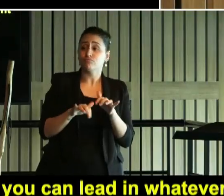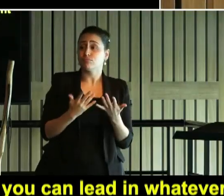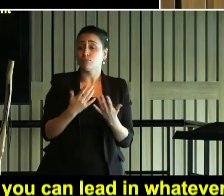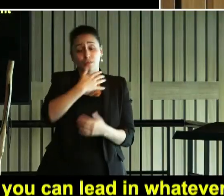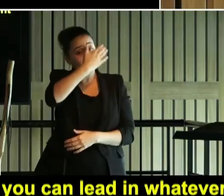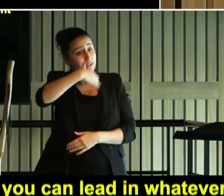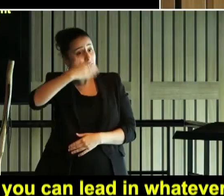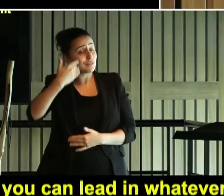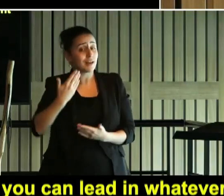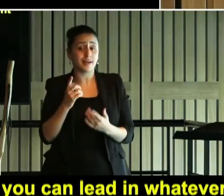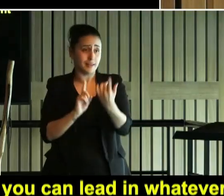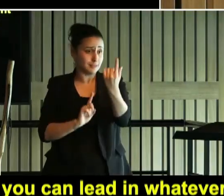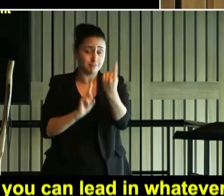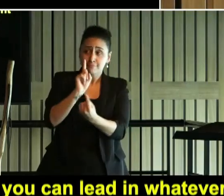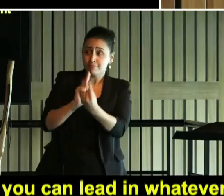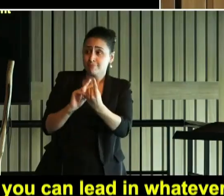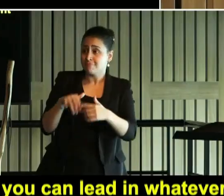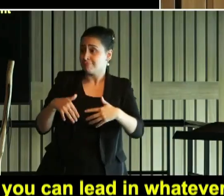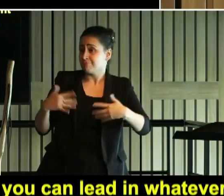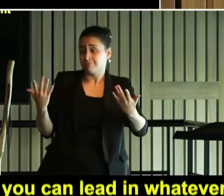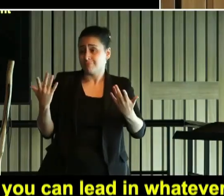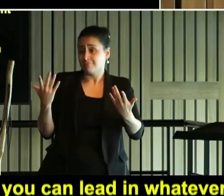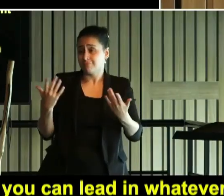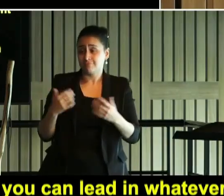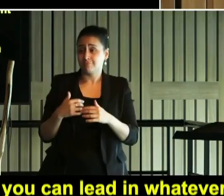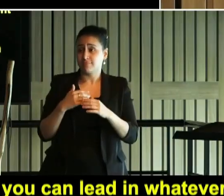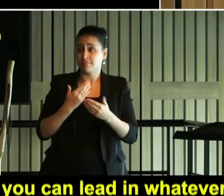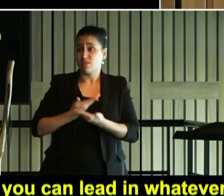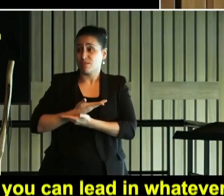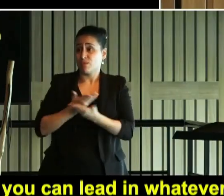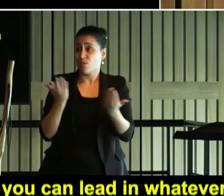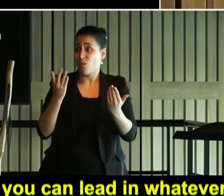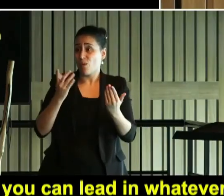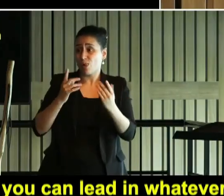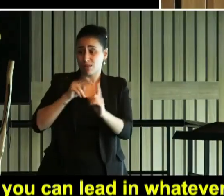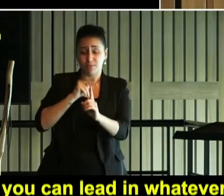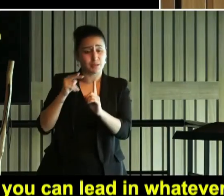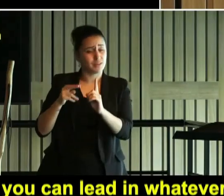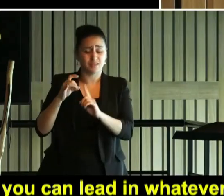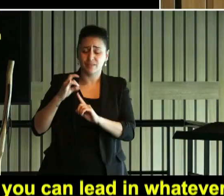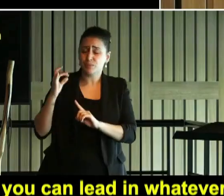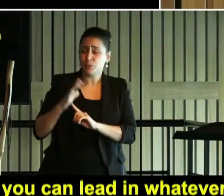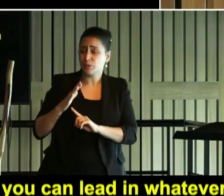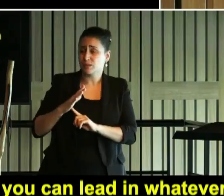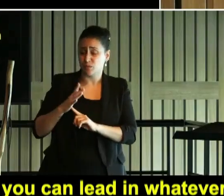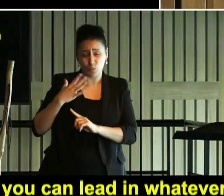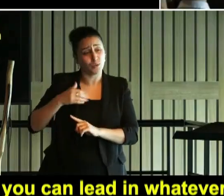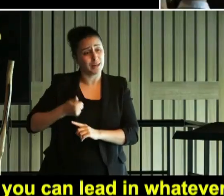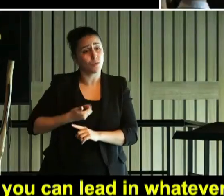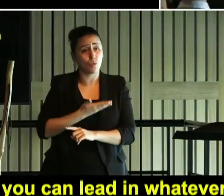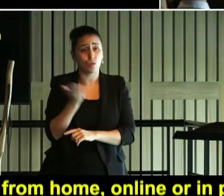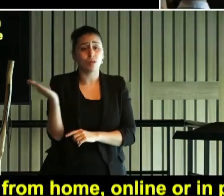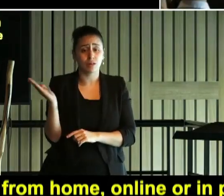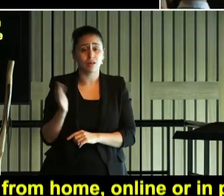in person, and that all our perspectives are very valued and needed.